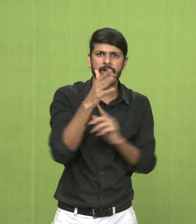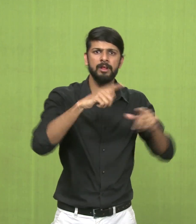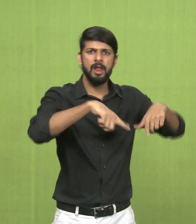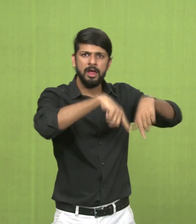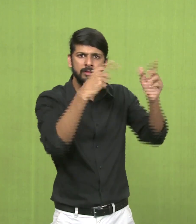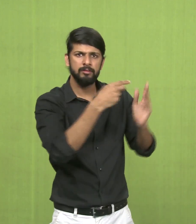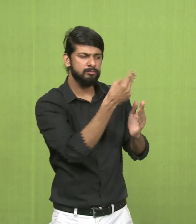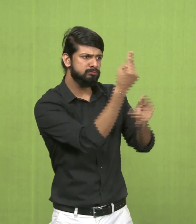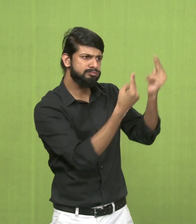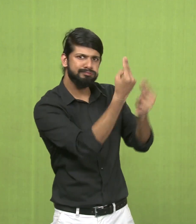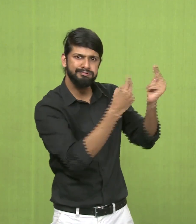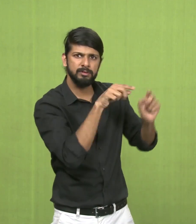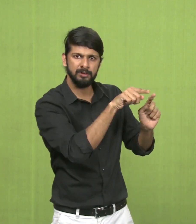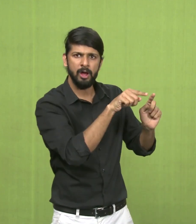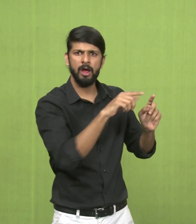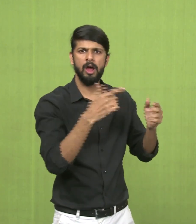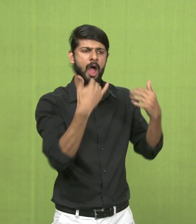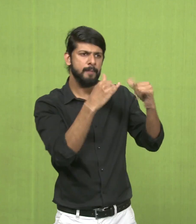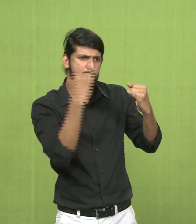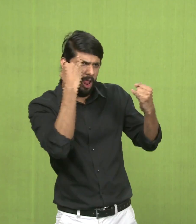add an element of artistic play.